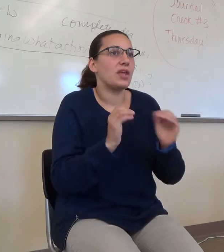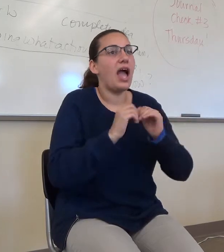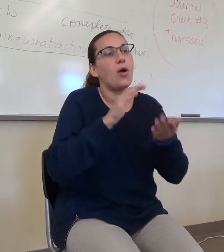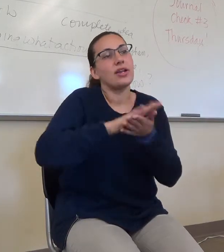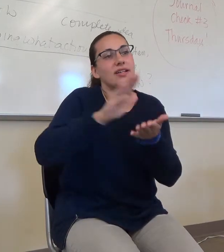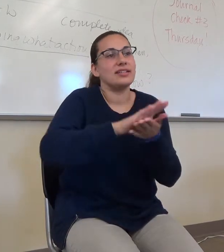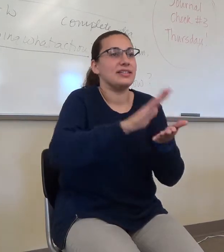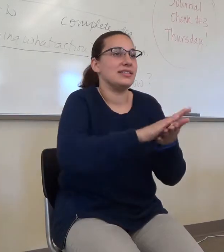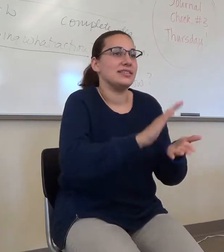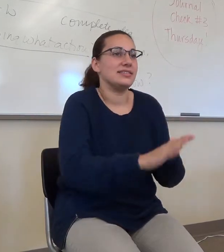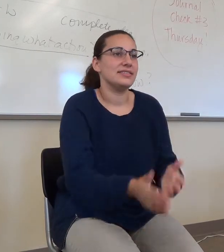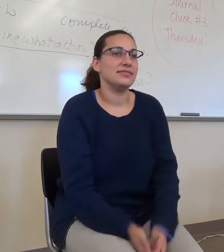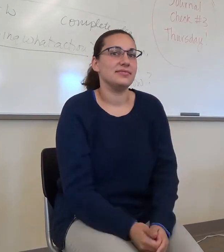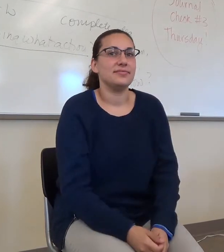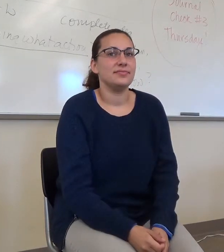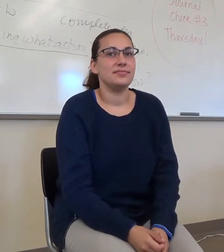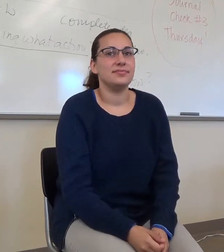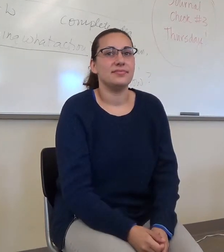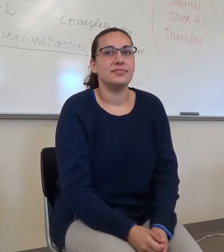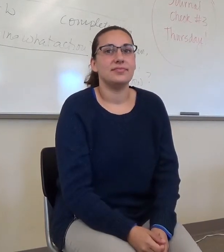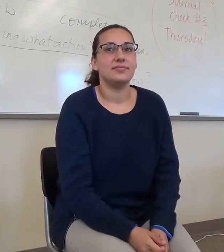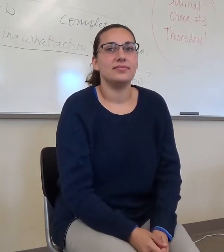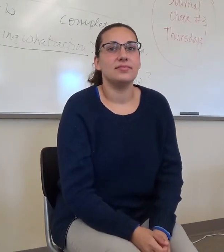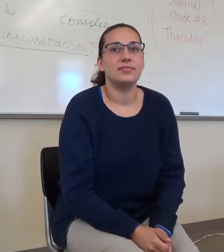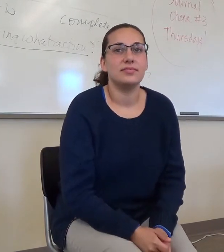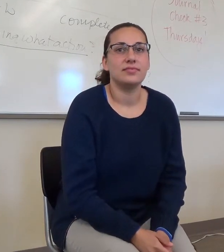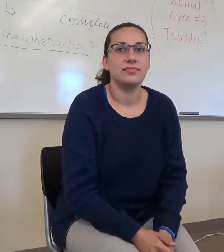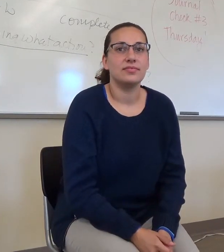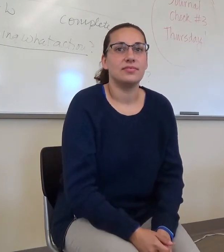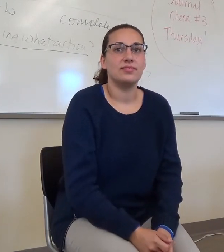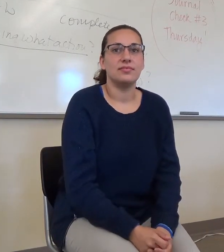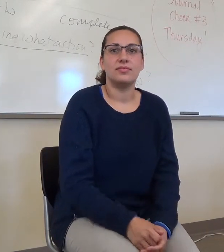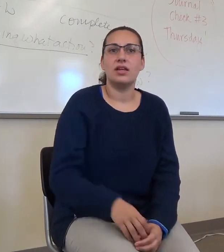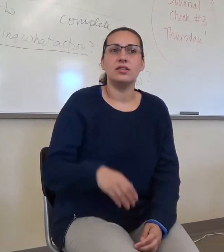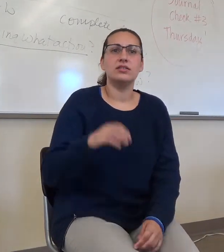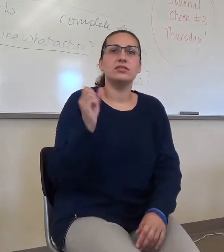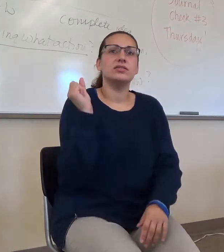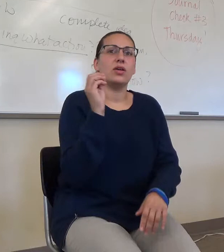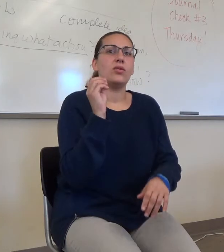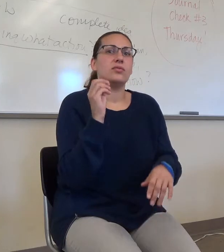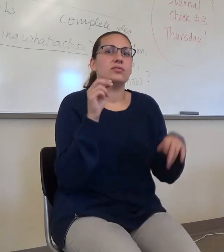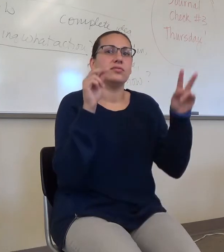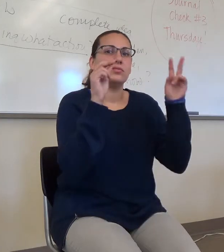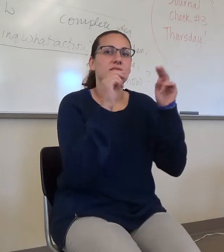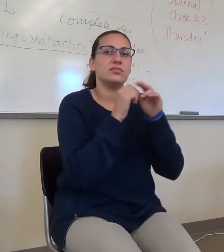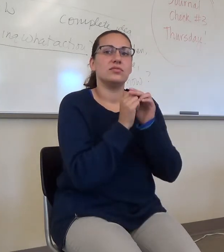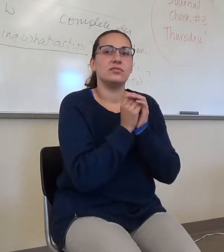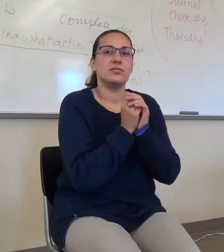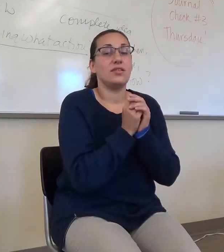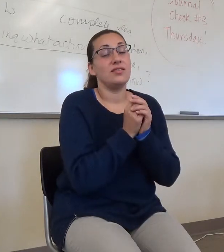the topic sentence? What's the closest to this?